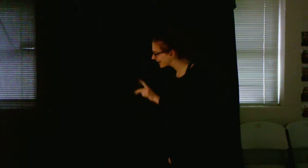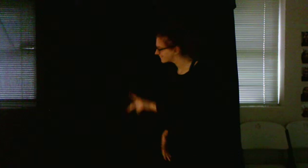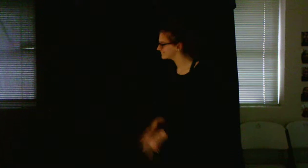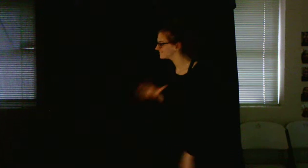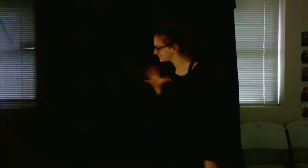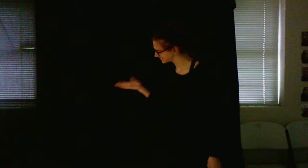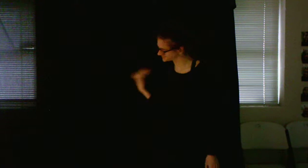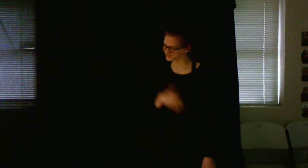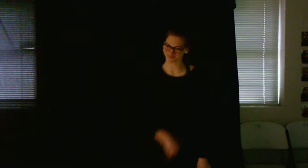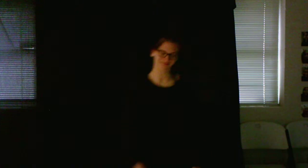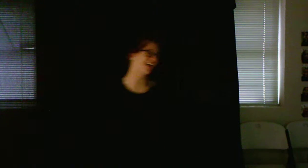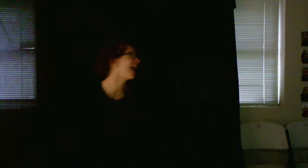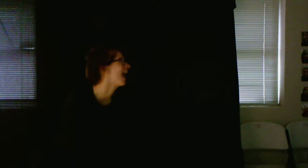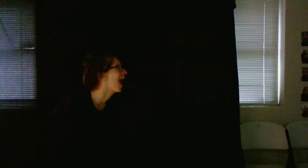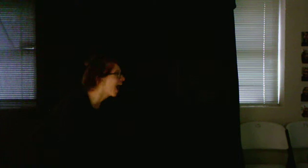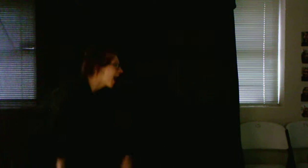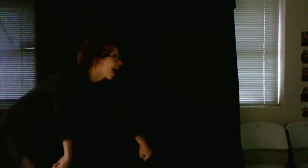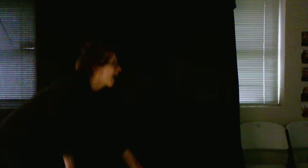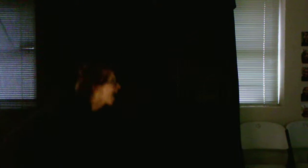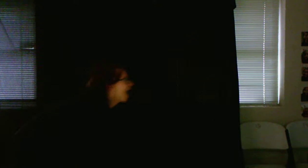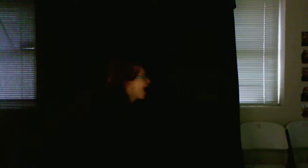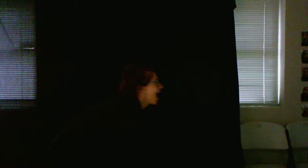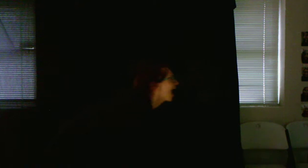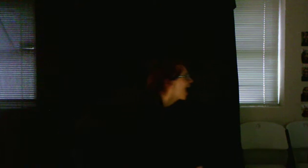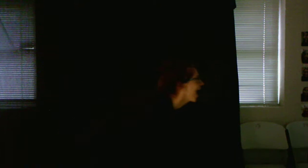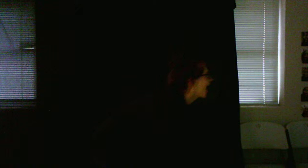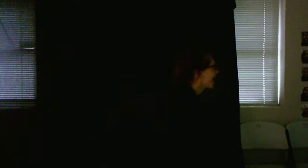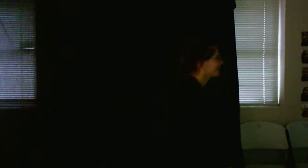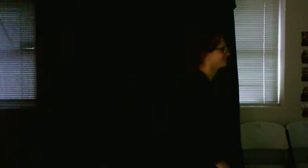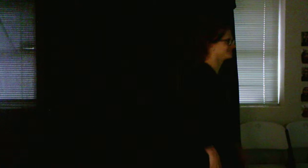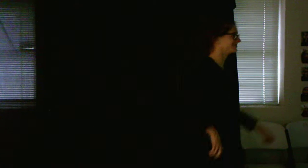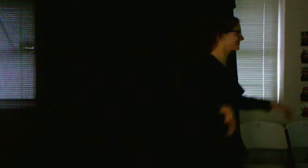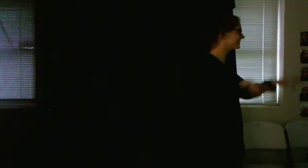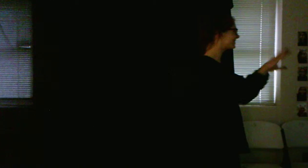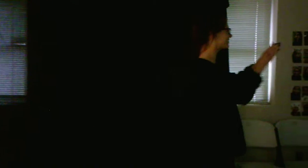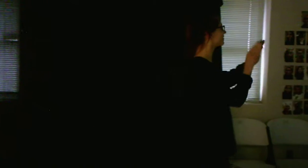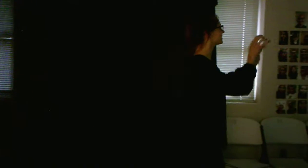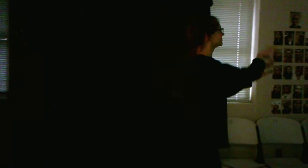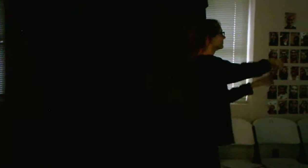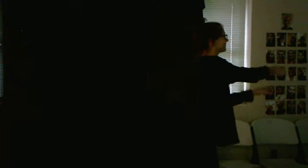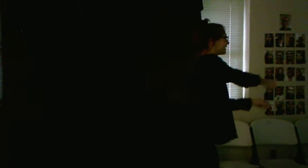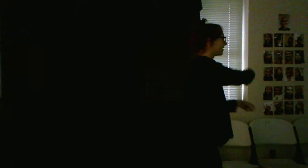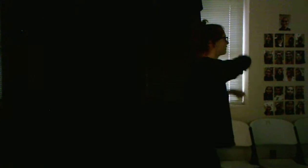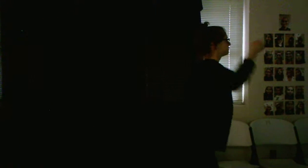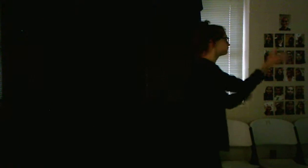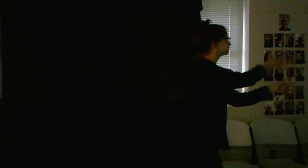When he opens the door and feels how chilly it is, he'll want to borrow a sweater.